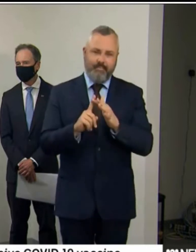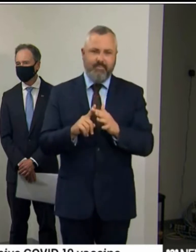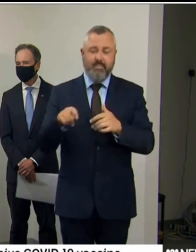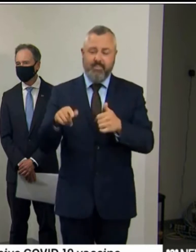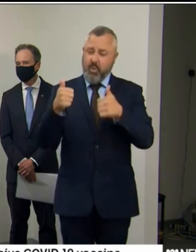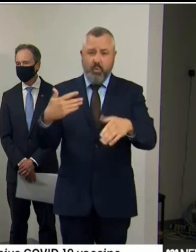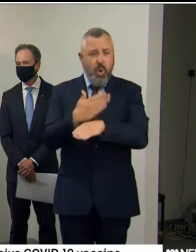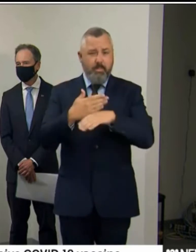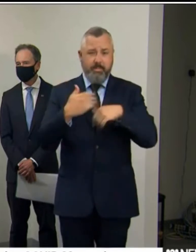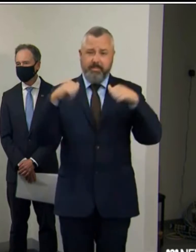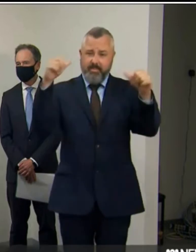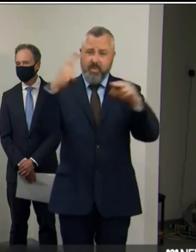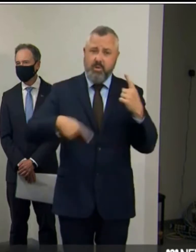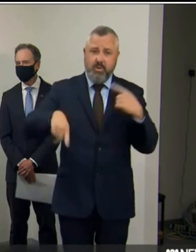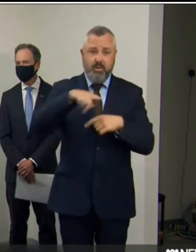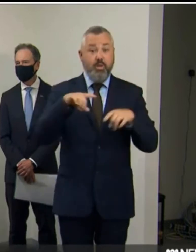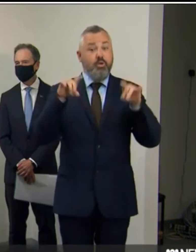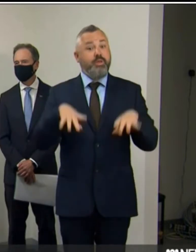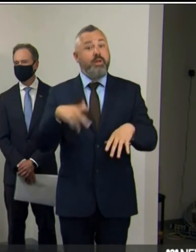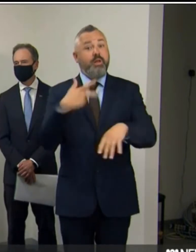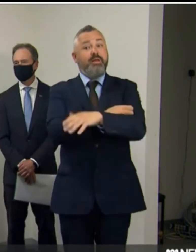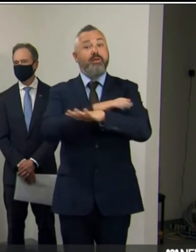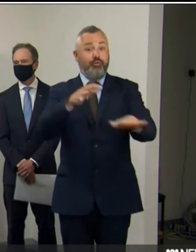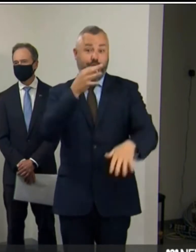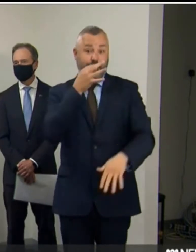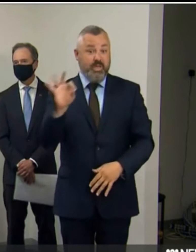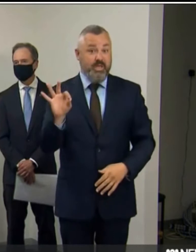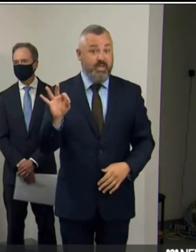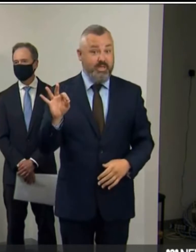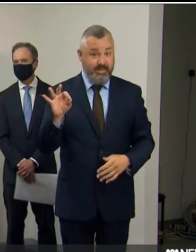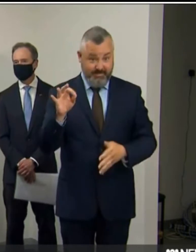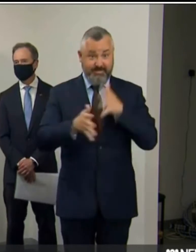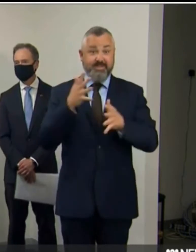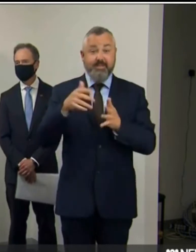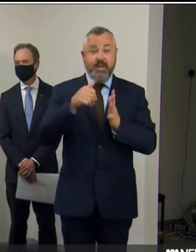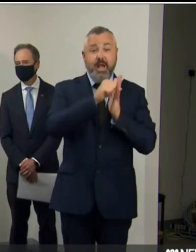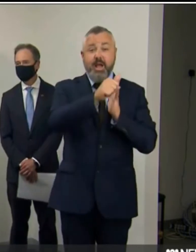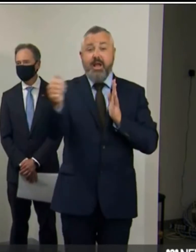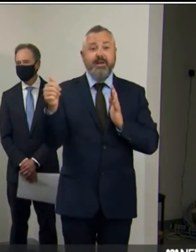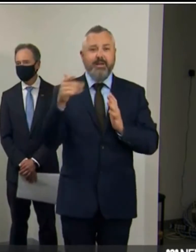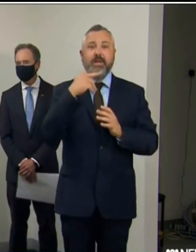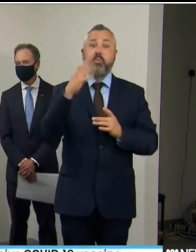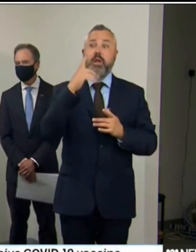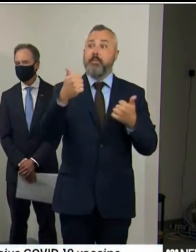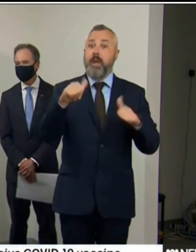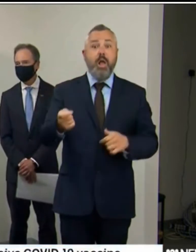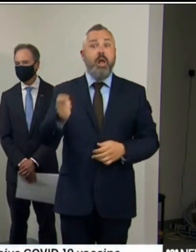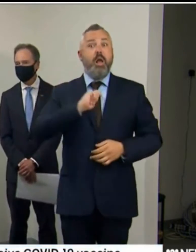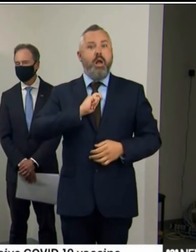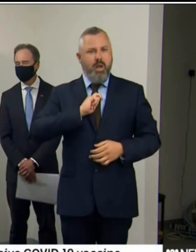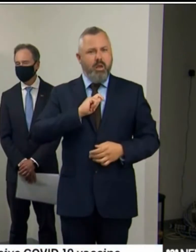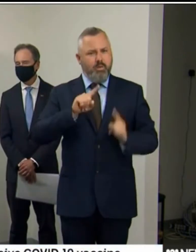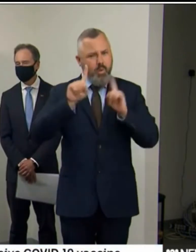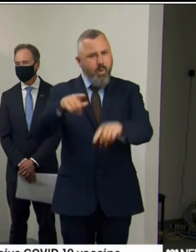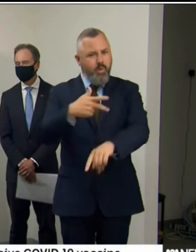Australia it is free. So when your turn comes to get the vaccine, please step forward and take it.